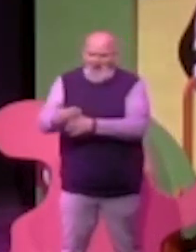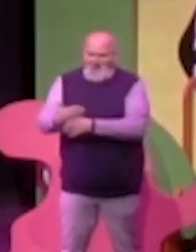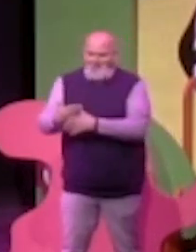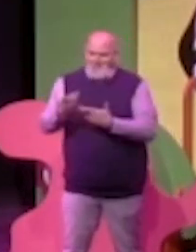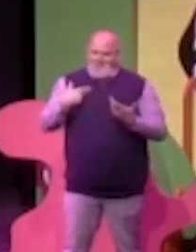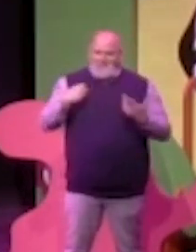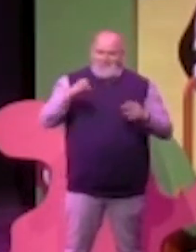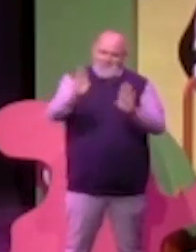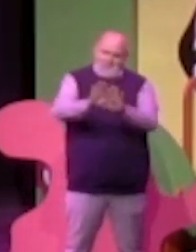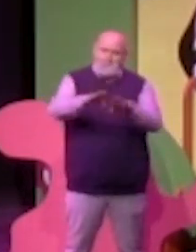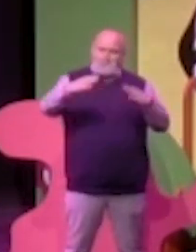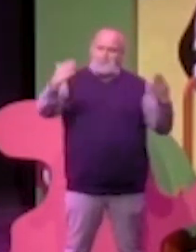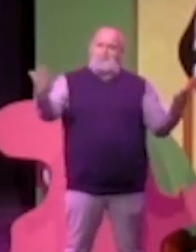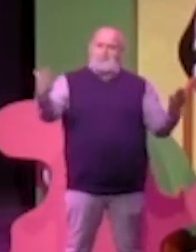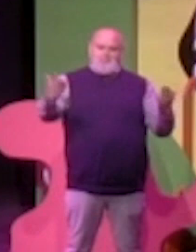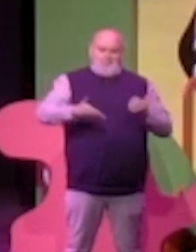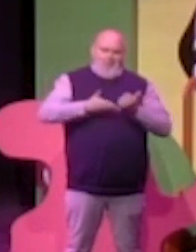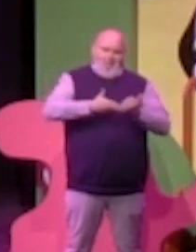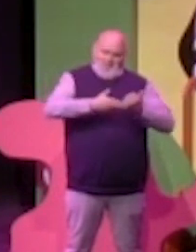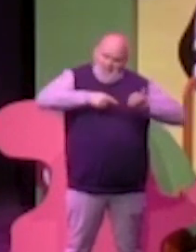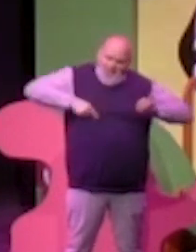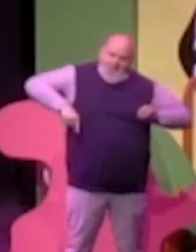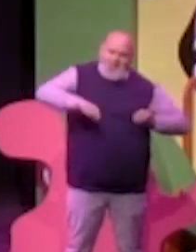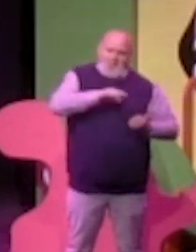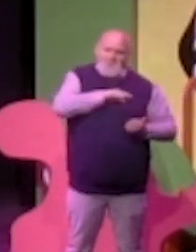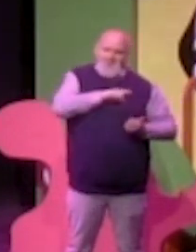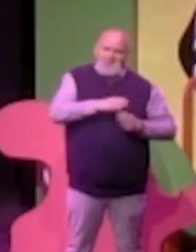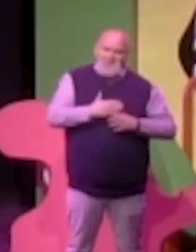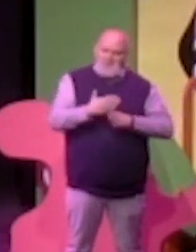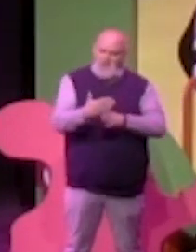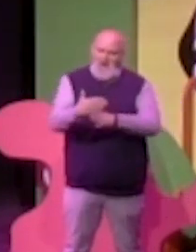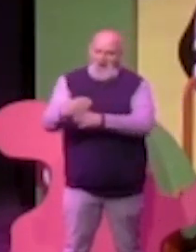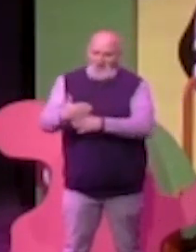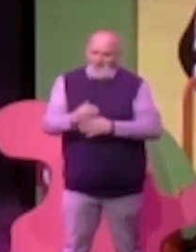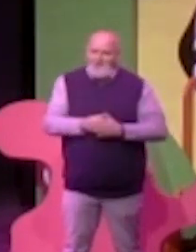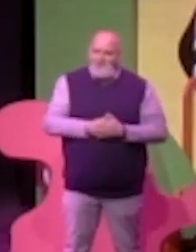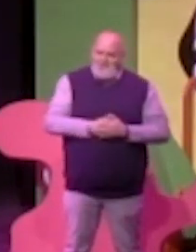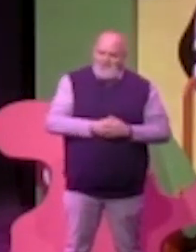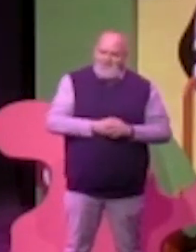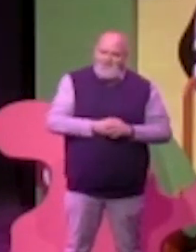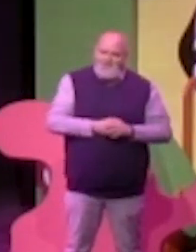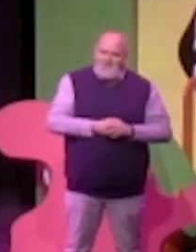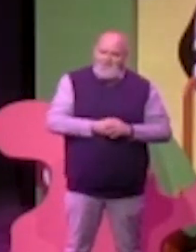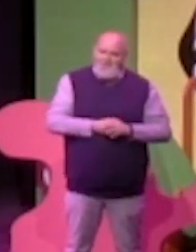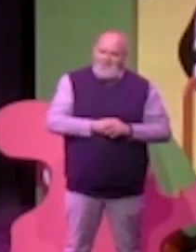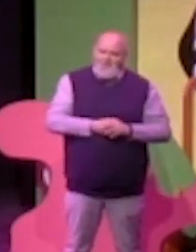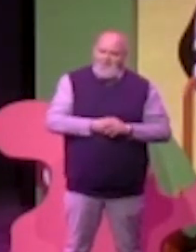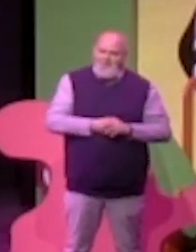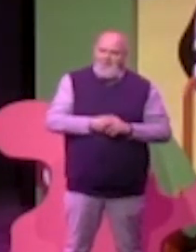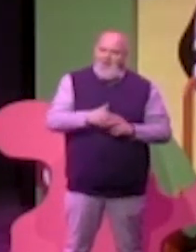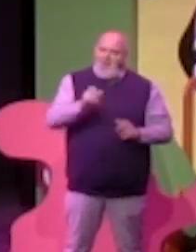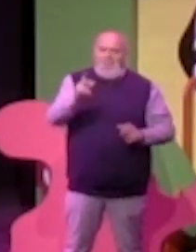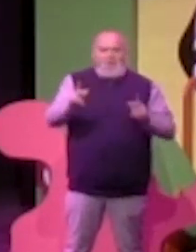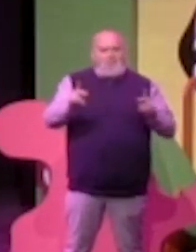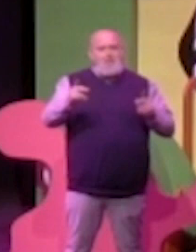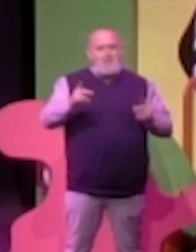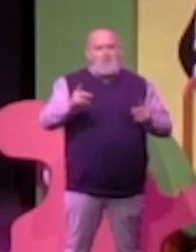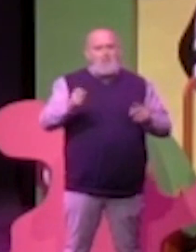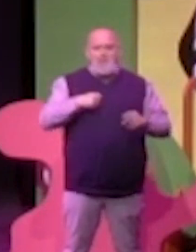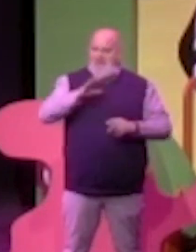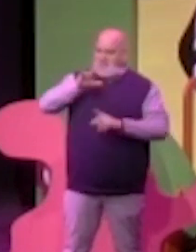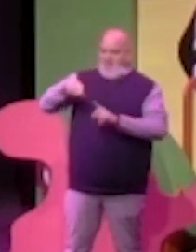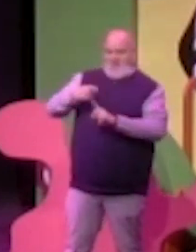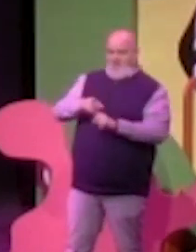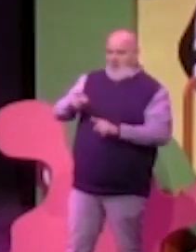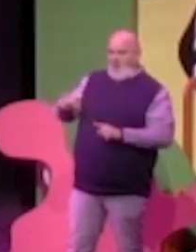the doors to helping us share. And a lot of the people that I speak of aren't people that are, you know, well off and you